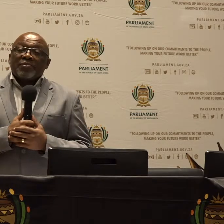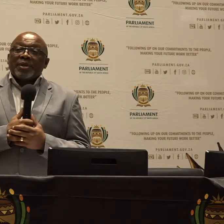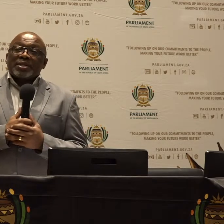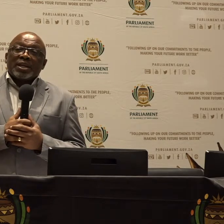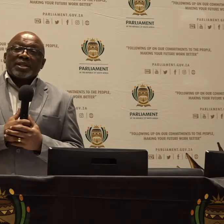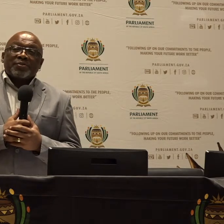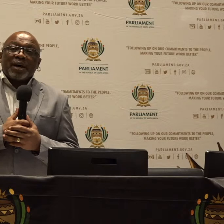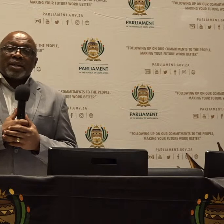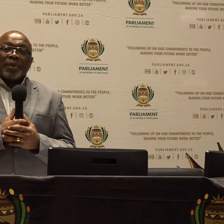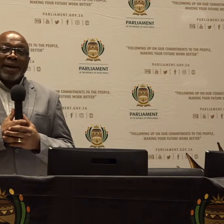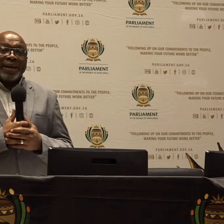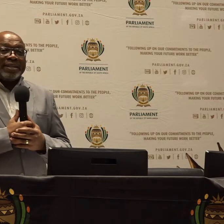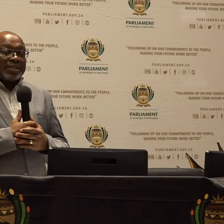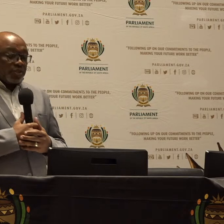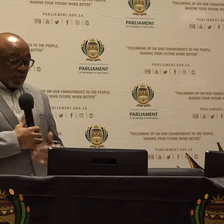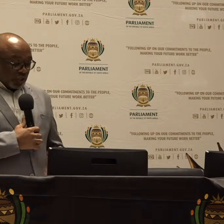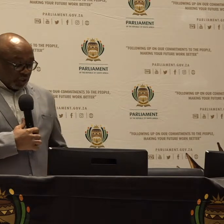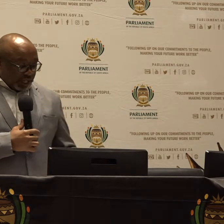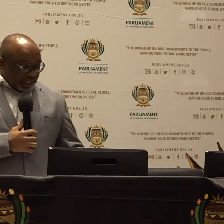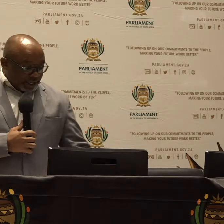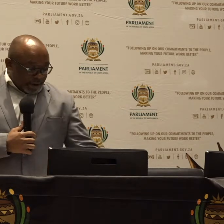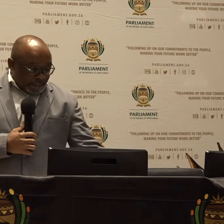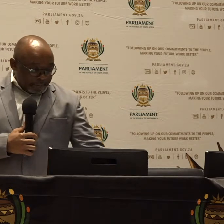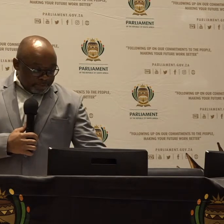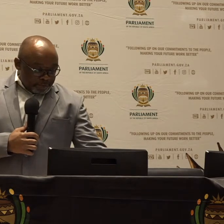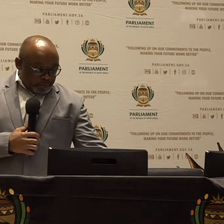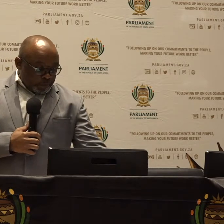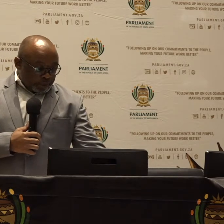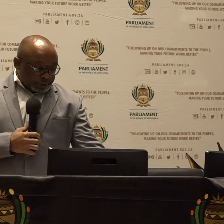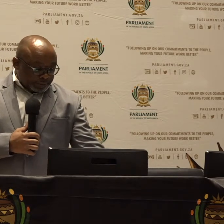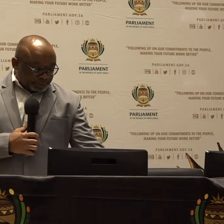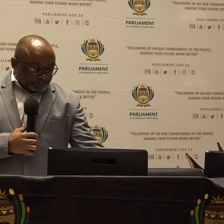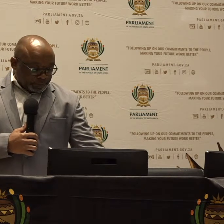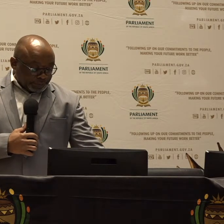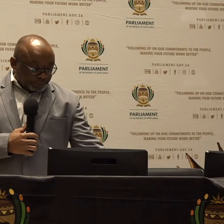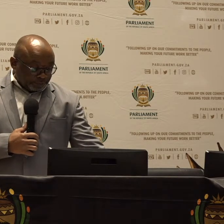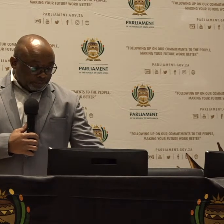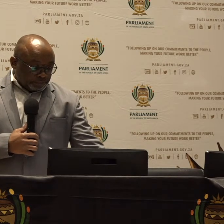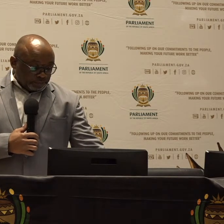might not have been satisfied by a decision taken yeah